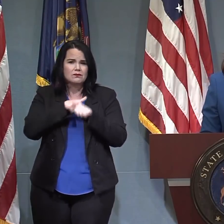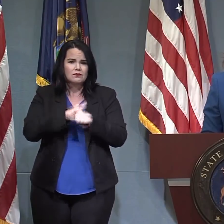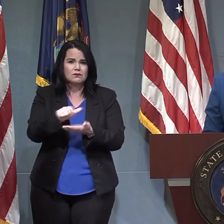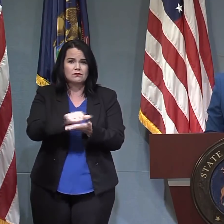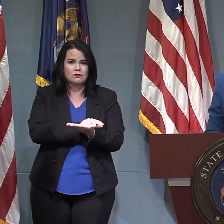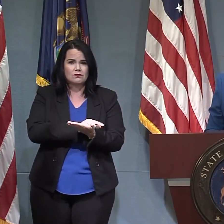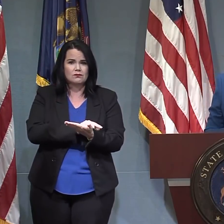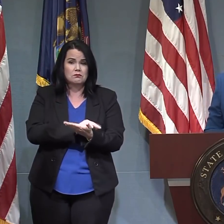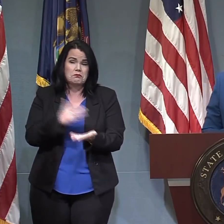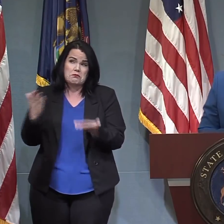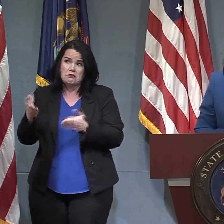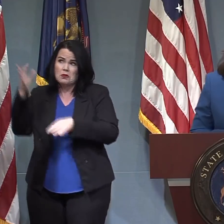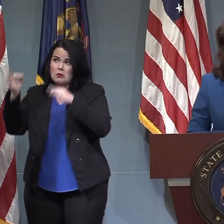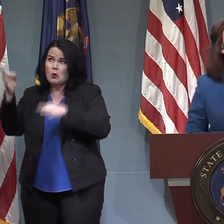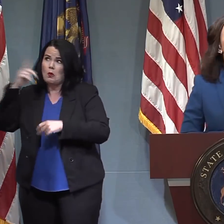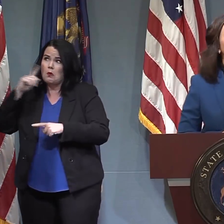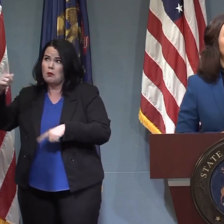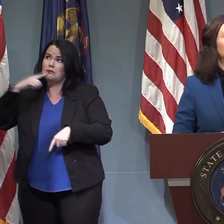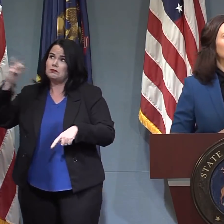expectation.